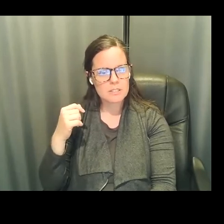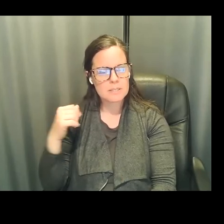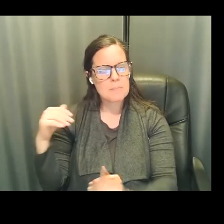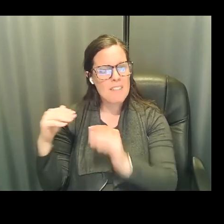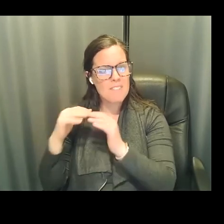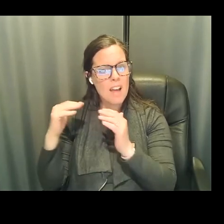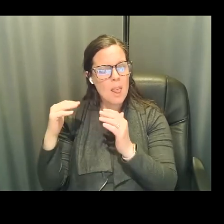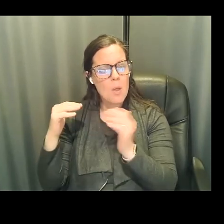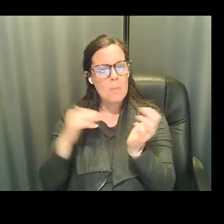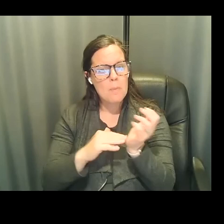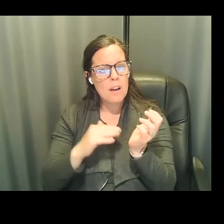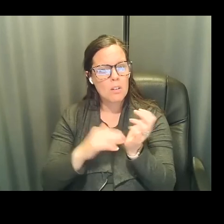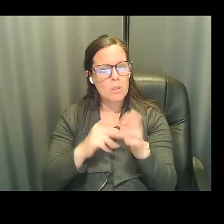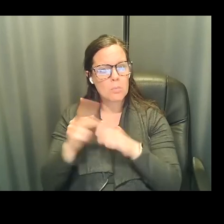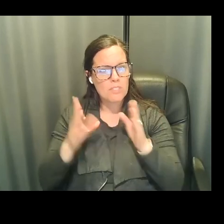the front line.